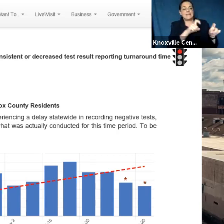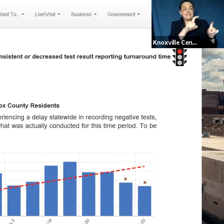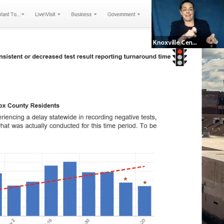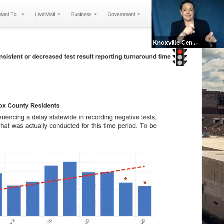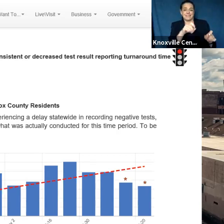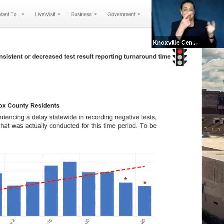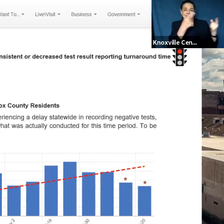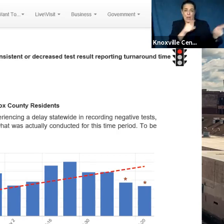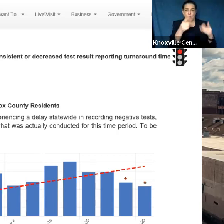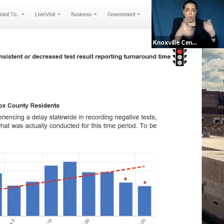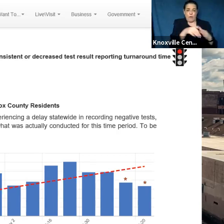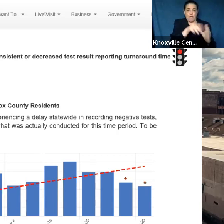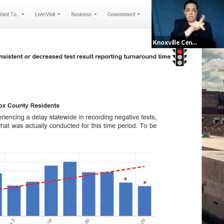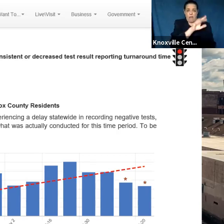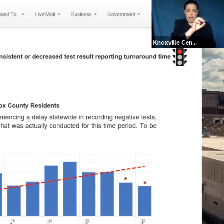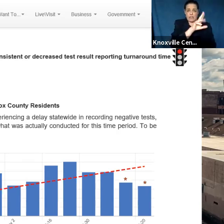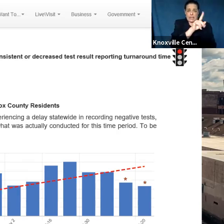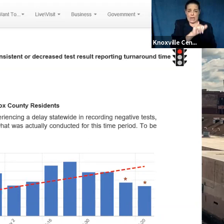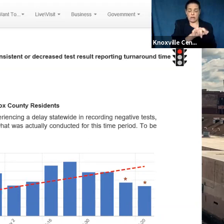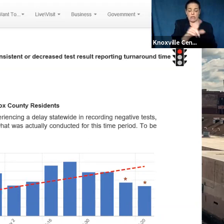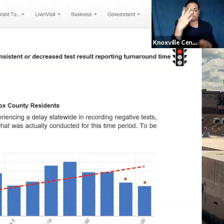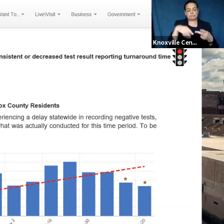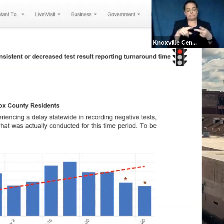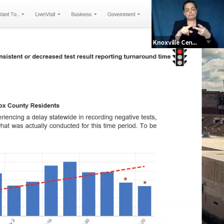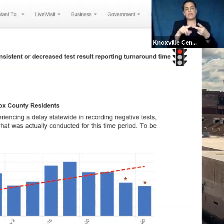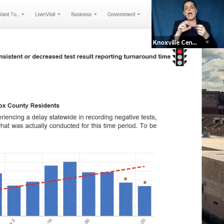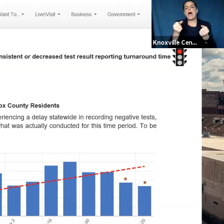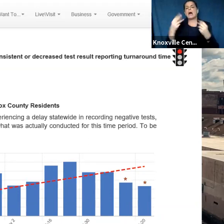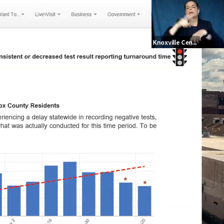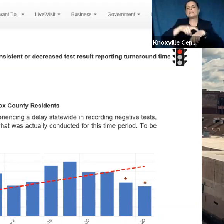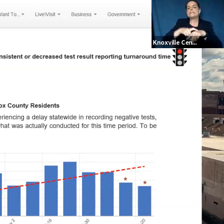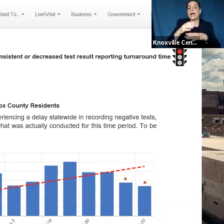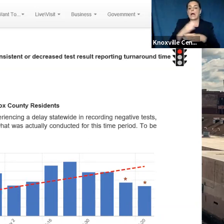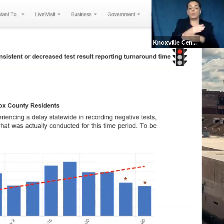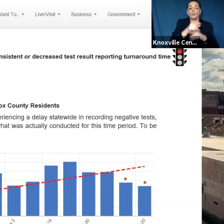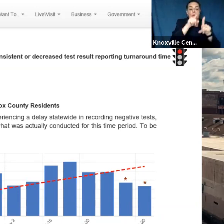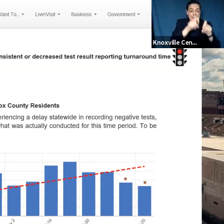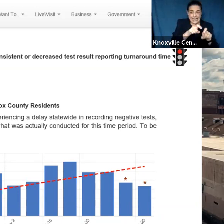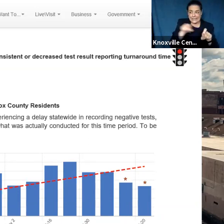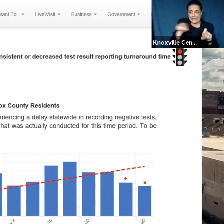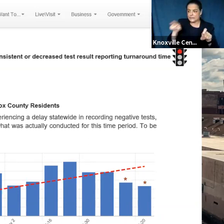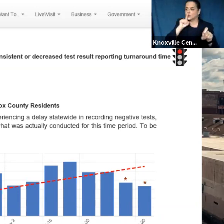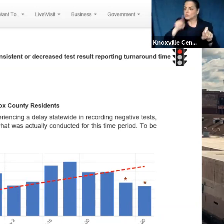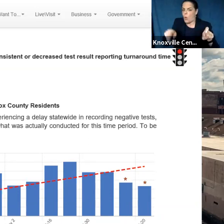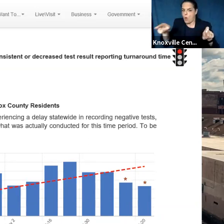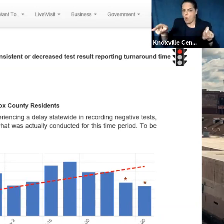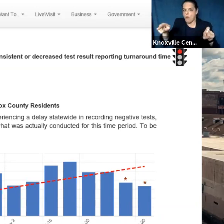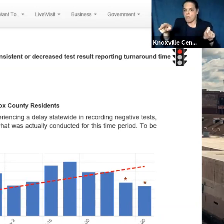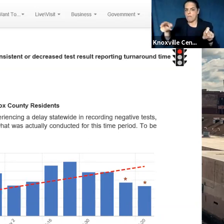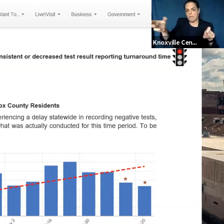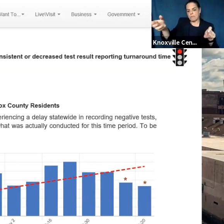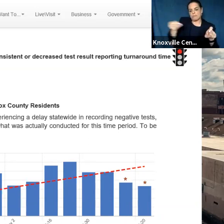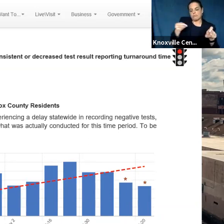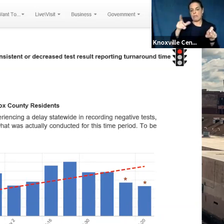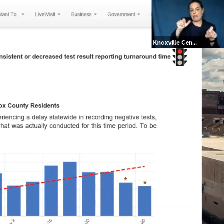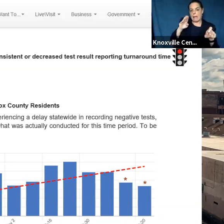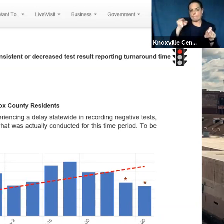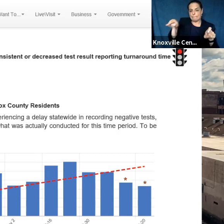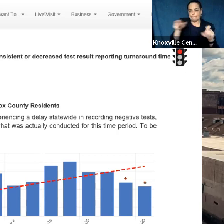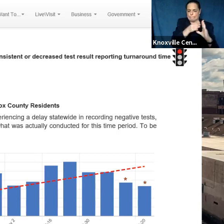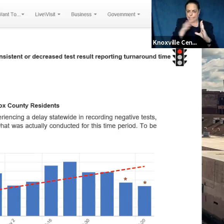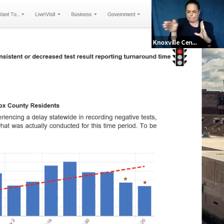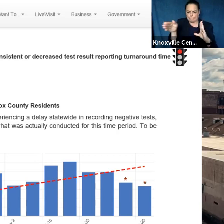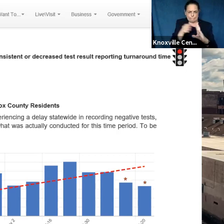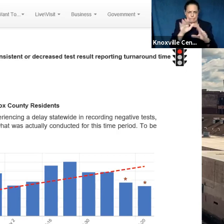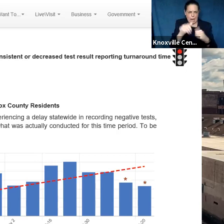County residents, and another for the average time between specimen collection and lab report data. This